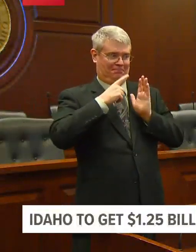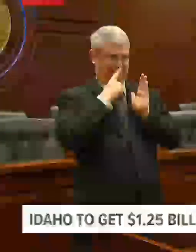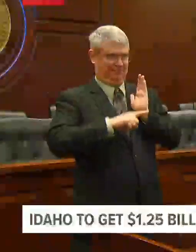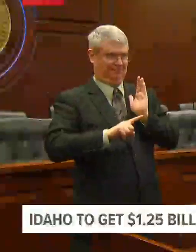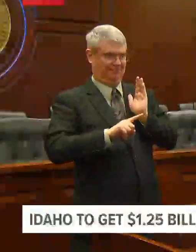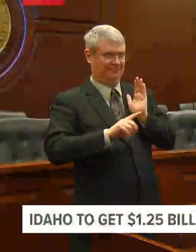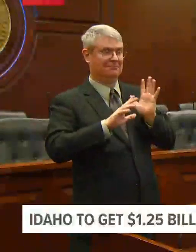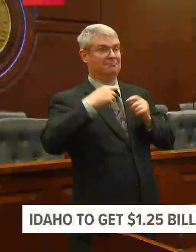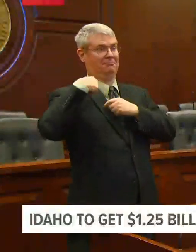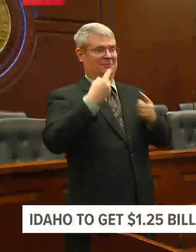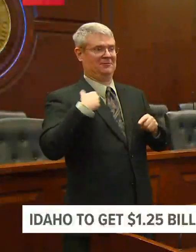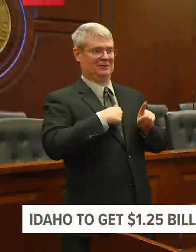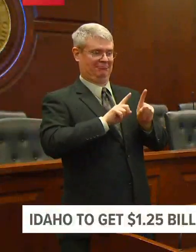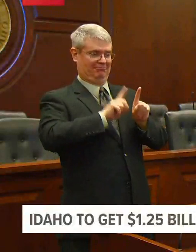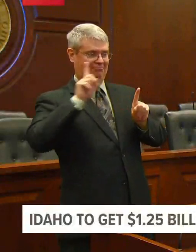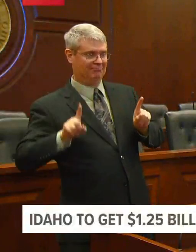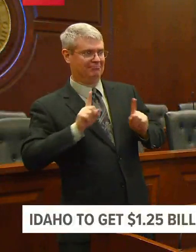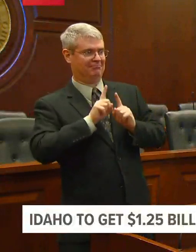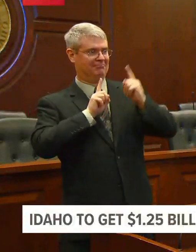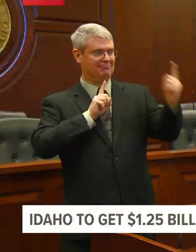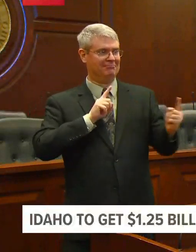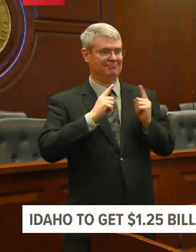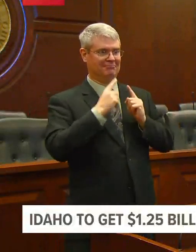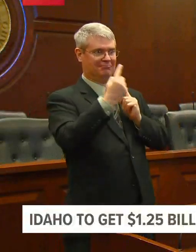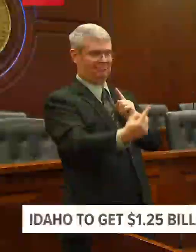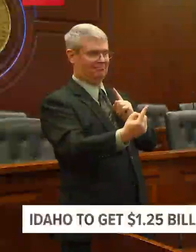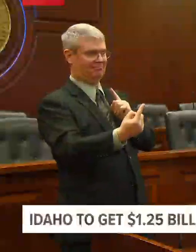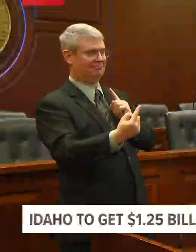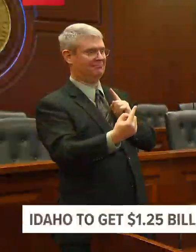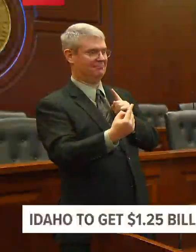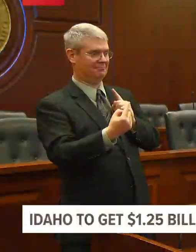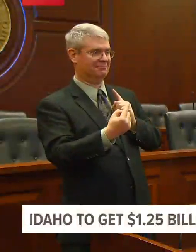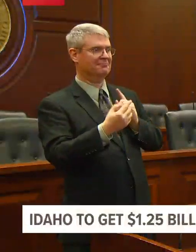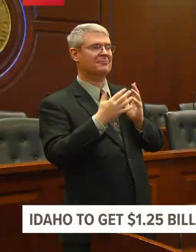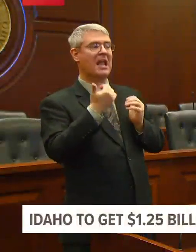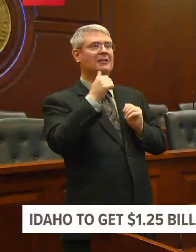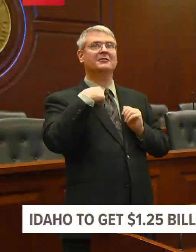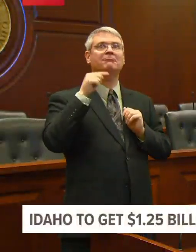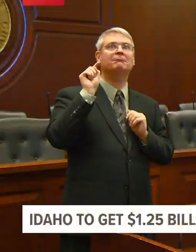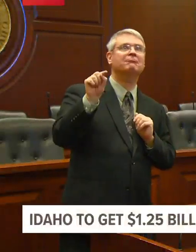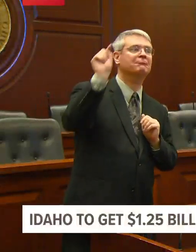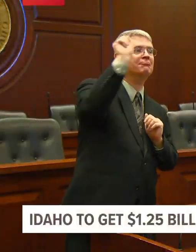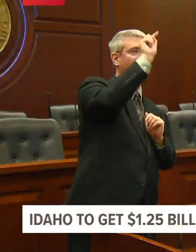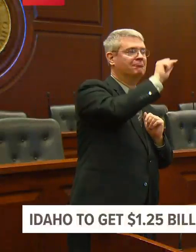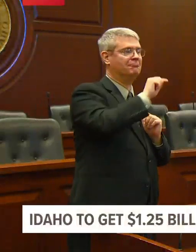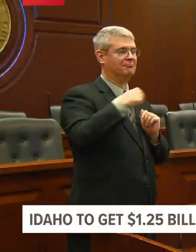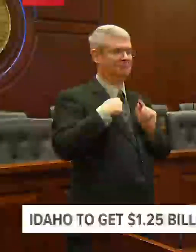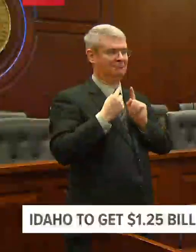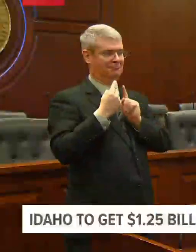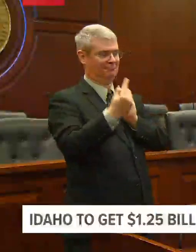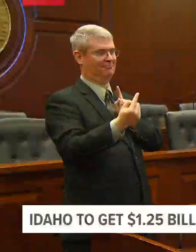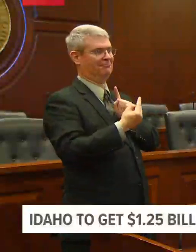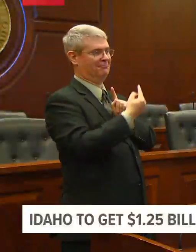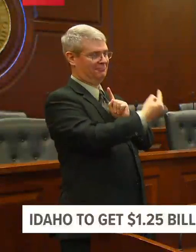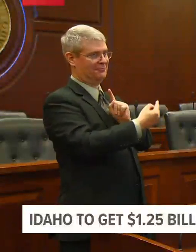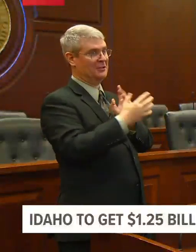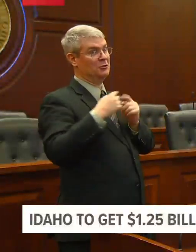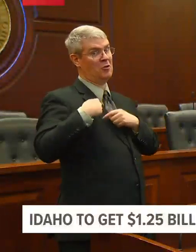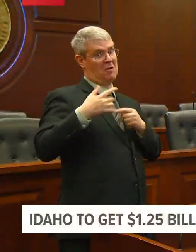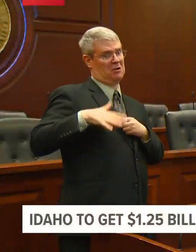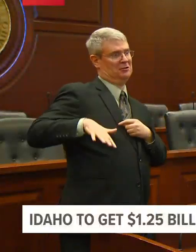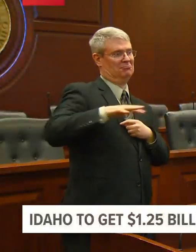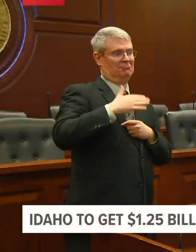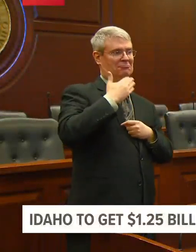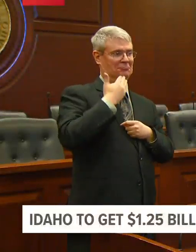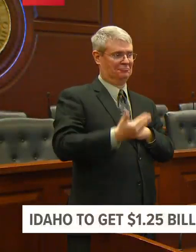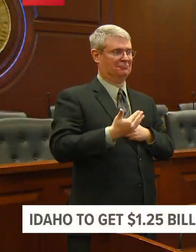distancing everywhere we go. I'm doing fine. But believe me, you